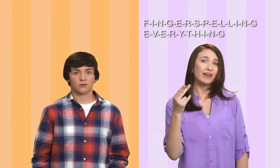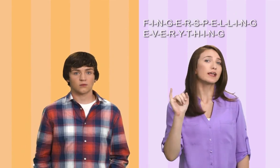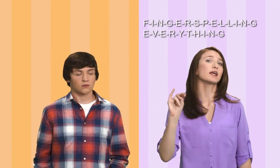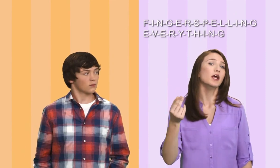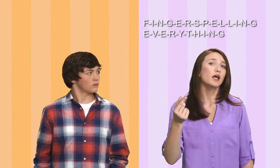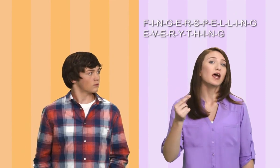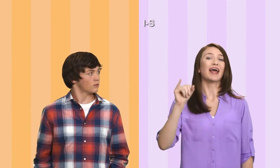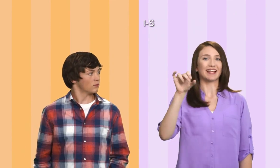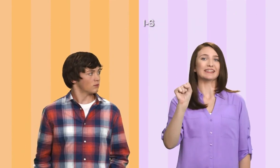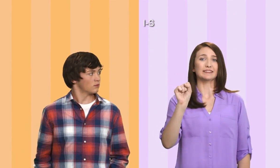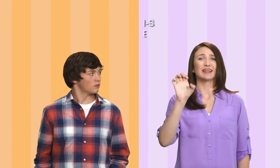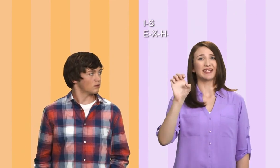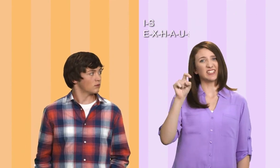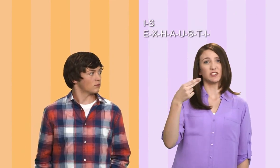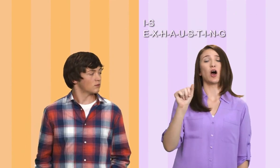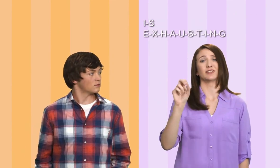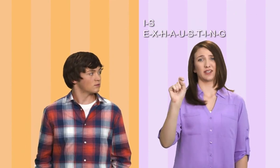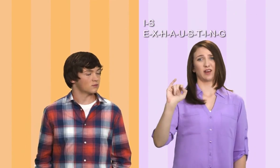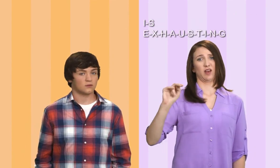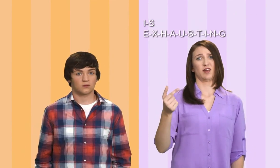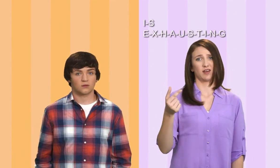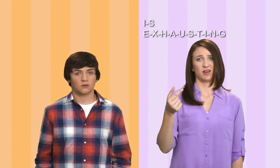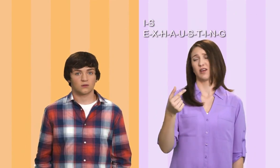everything is exhausting.